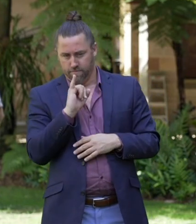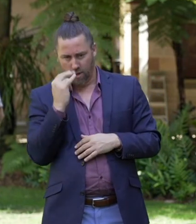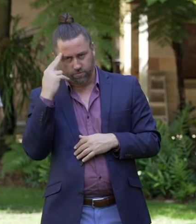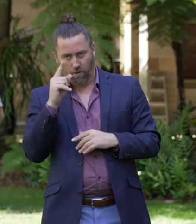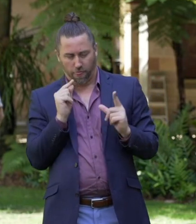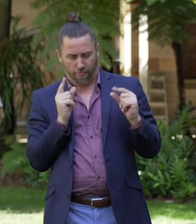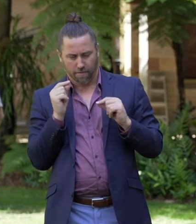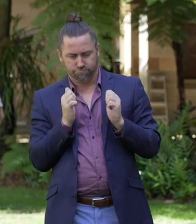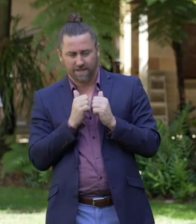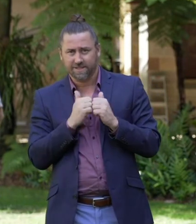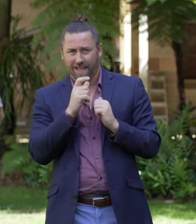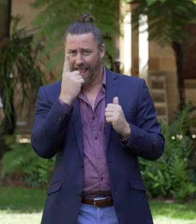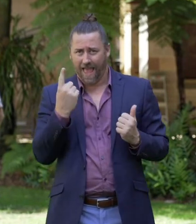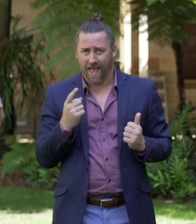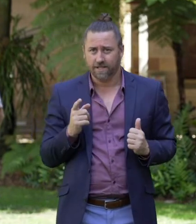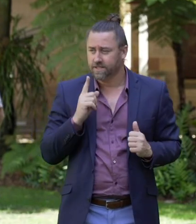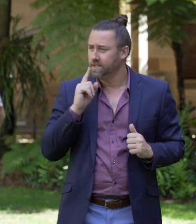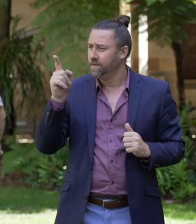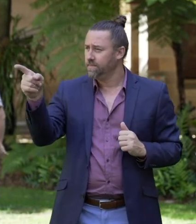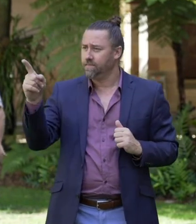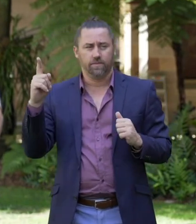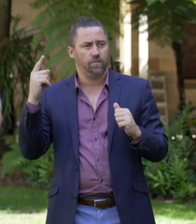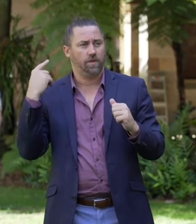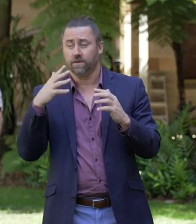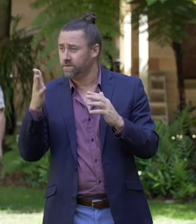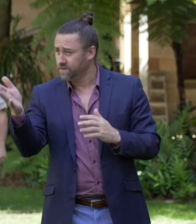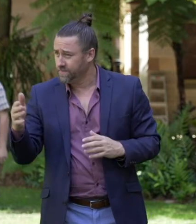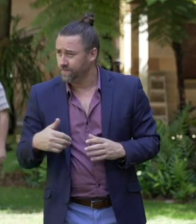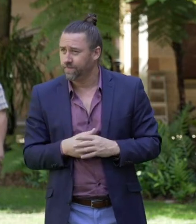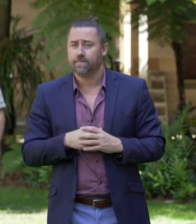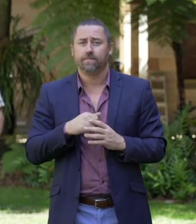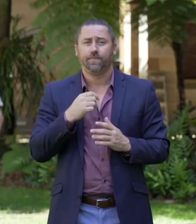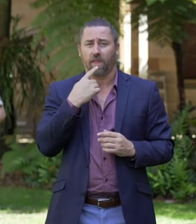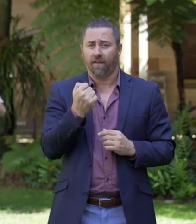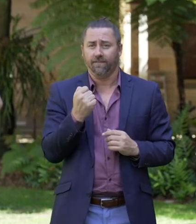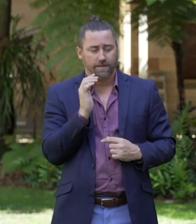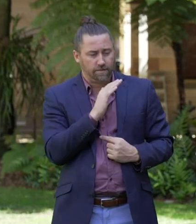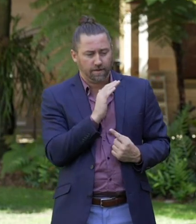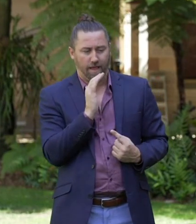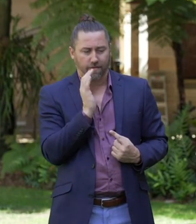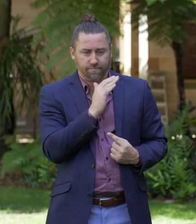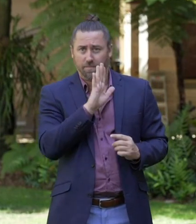reputation. Premier, you resisted calls for weeks. Yes, sorry, Kate.